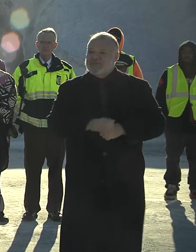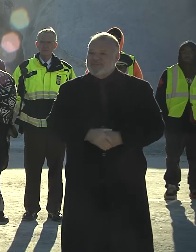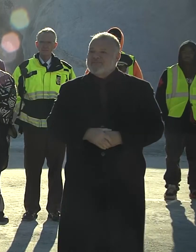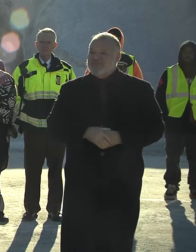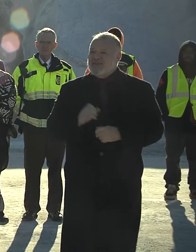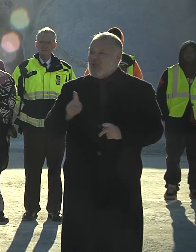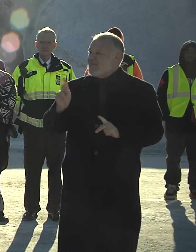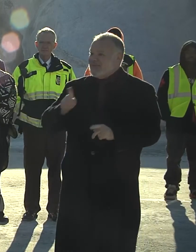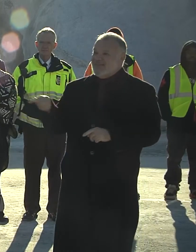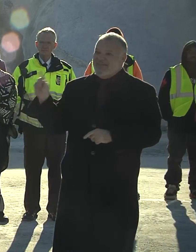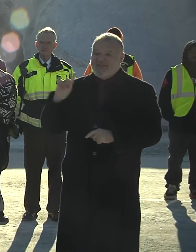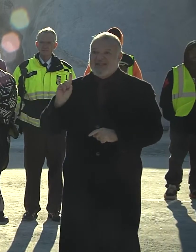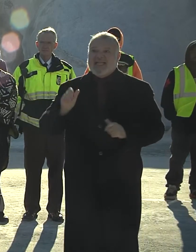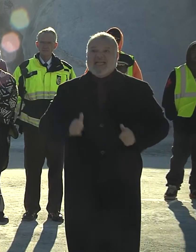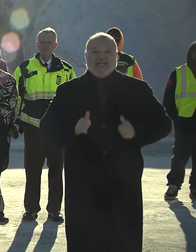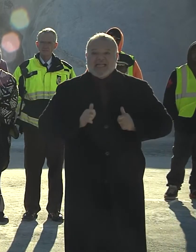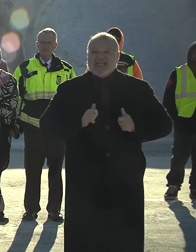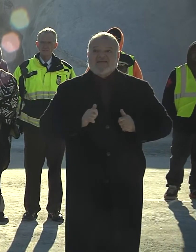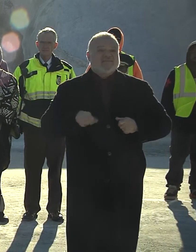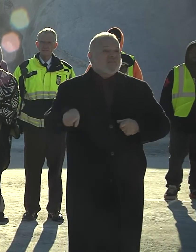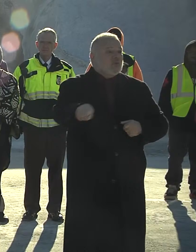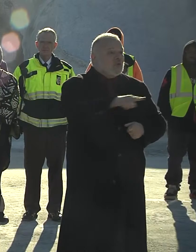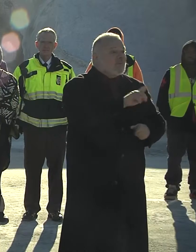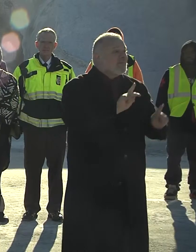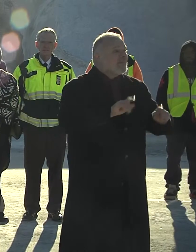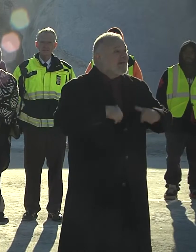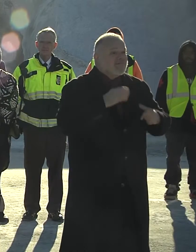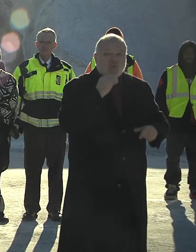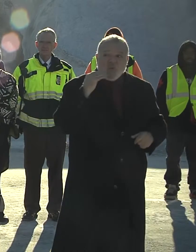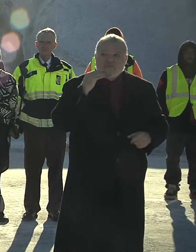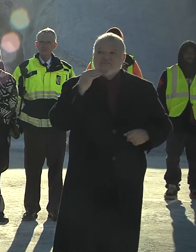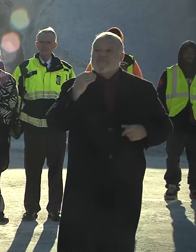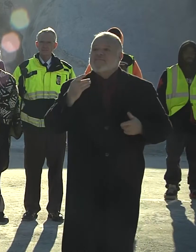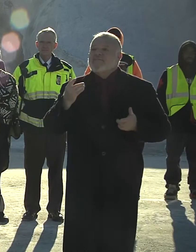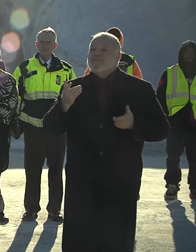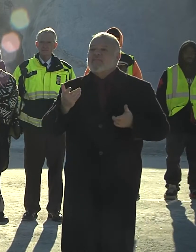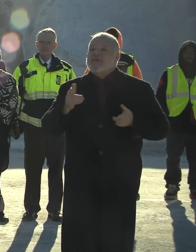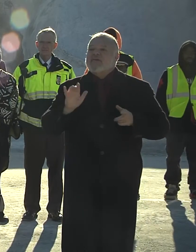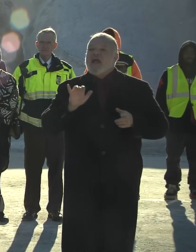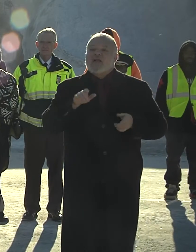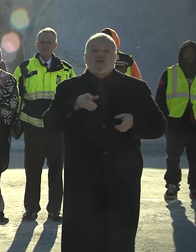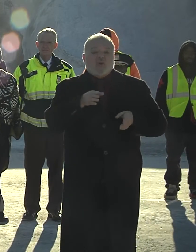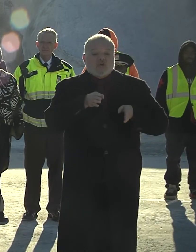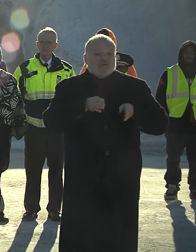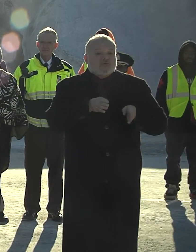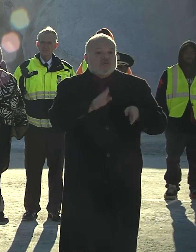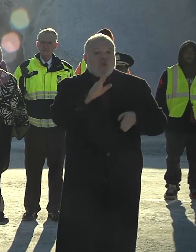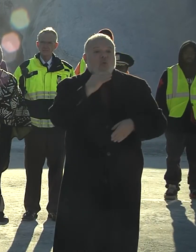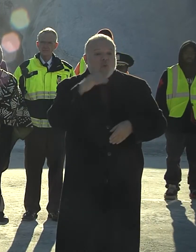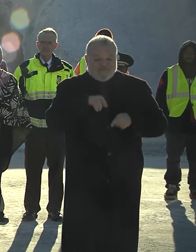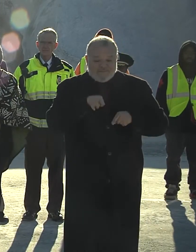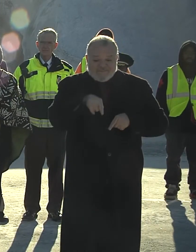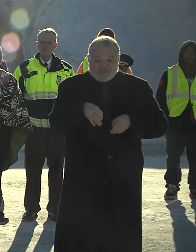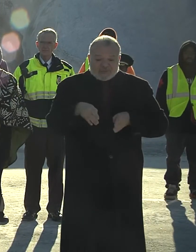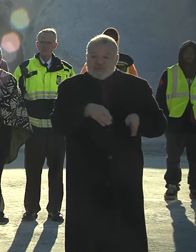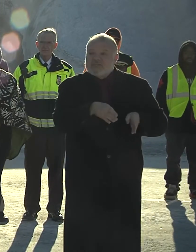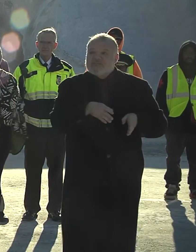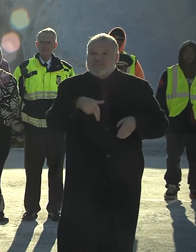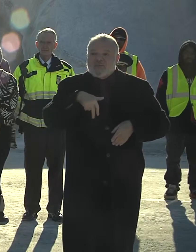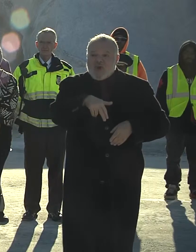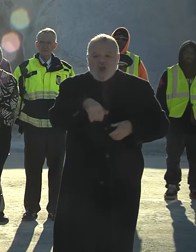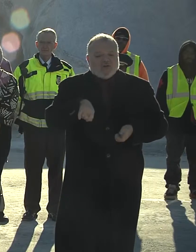their part. Please make sure that you're adhering to the rules for snow shoveling, as the mayor mentioned, after a storm